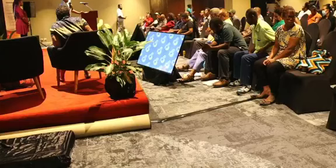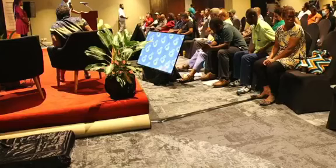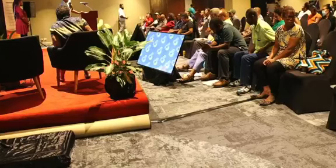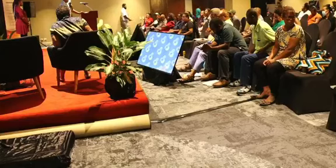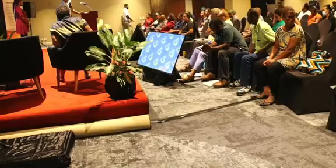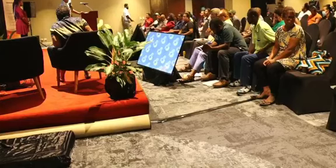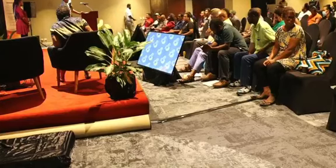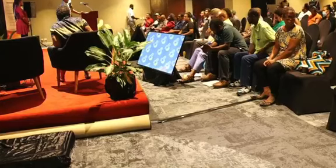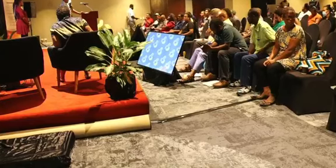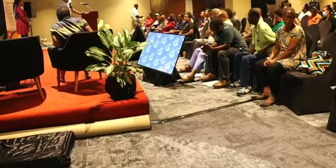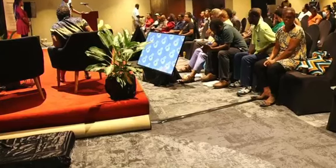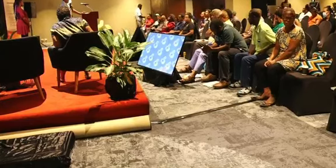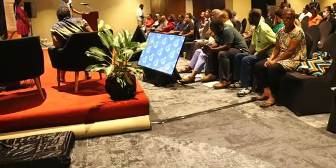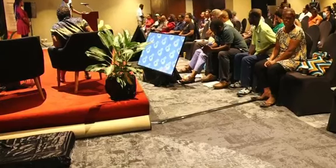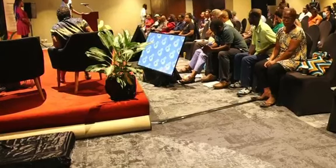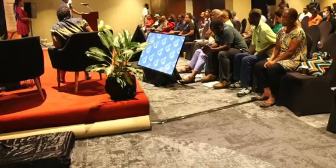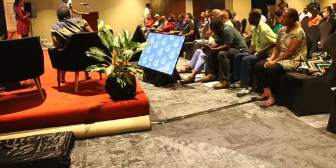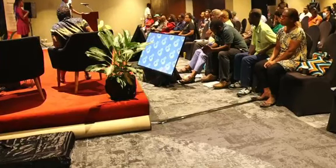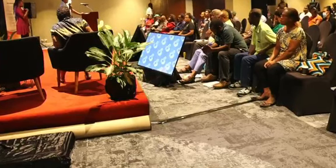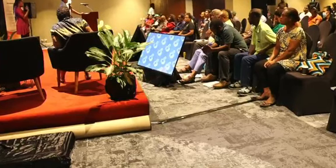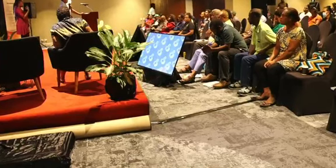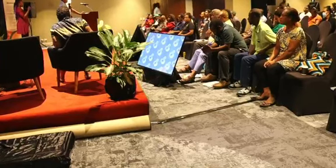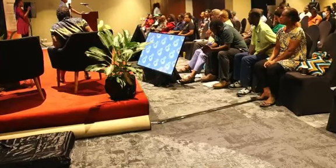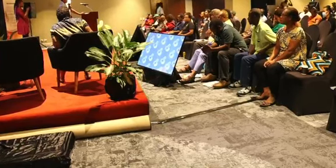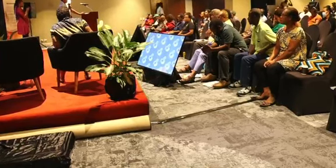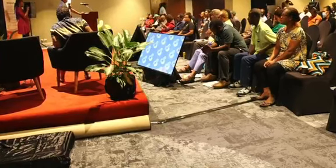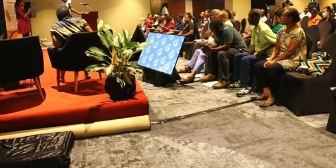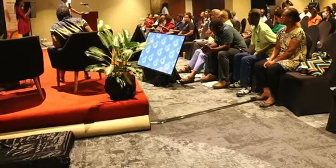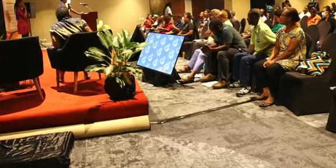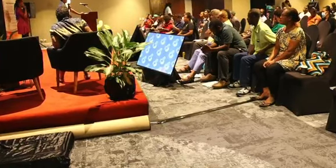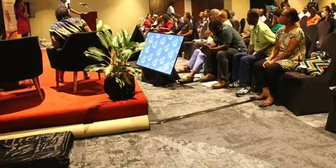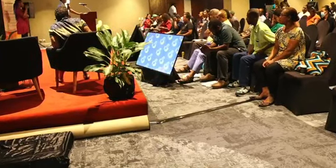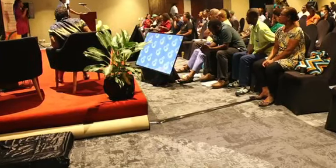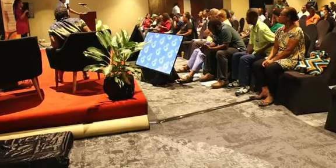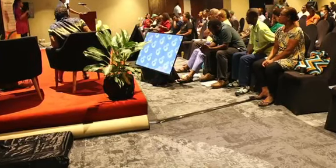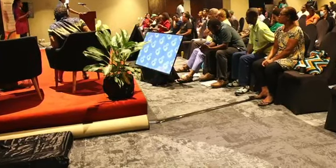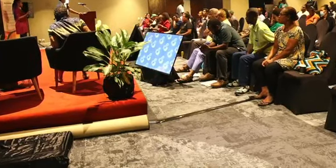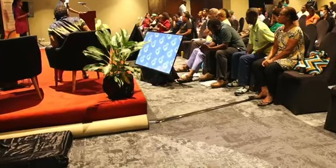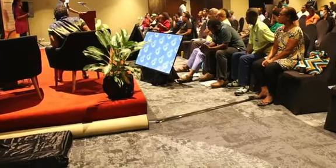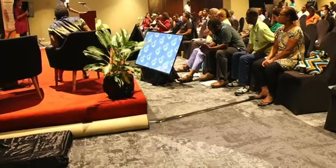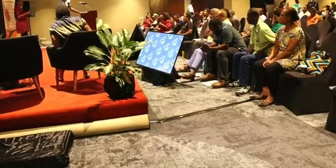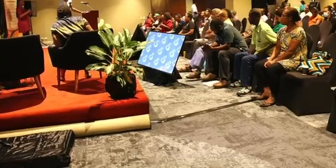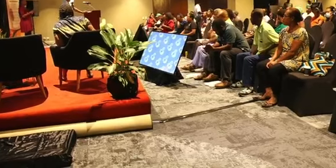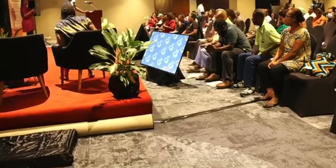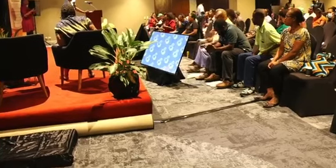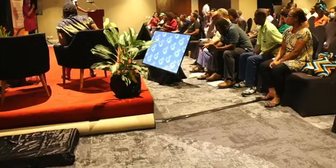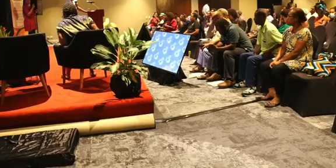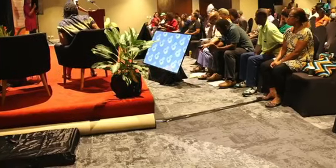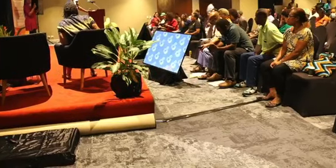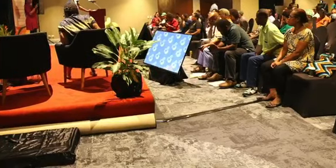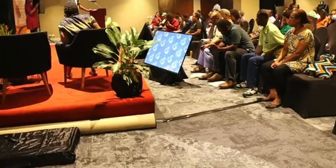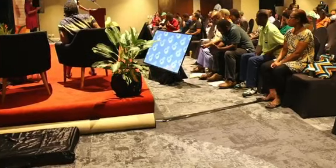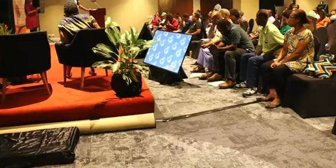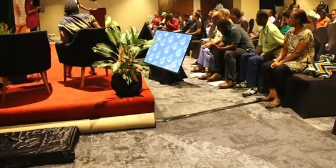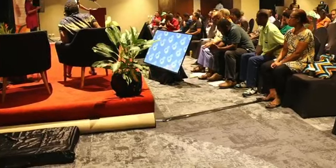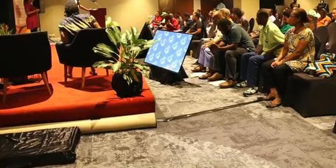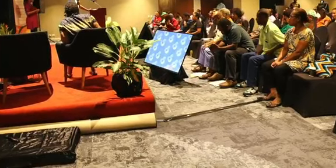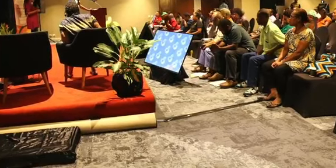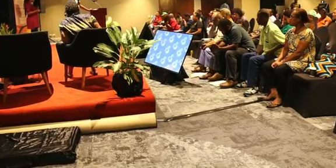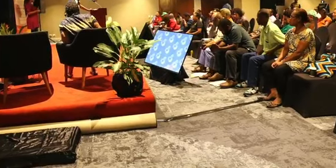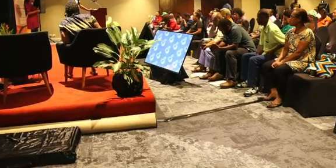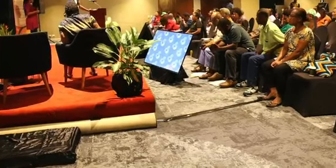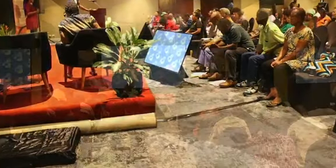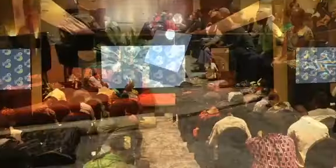be Ms. Akosita Mboy. She will be speaking on objections and reviews. In the event that,